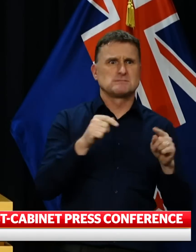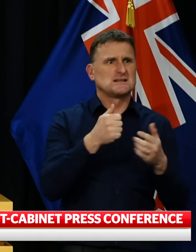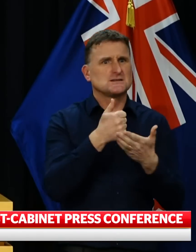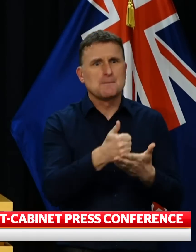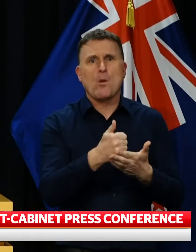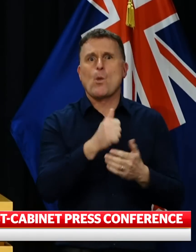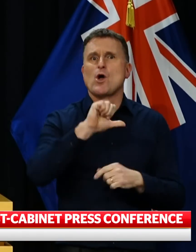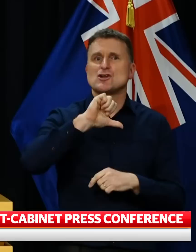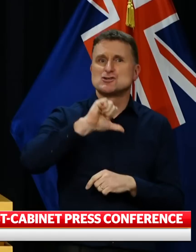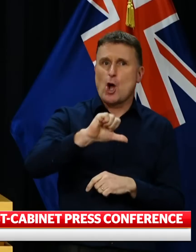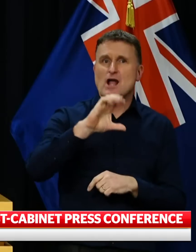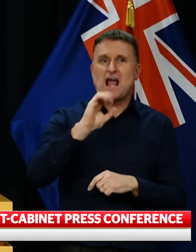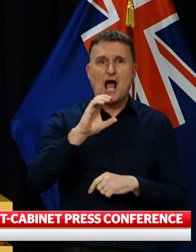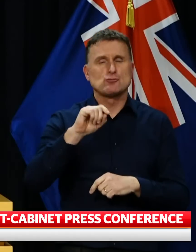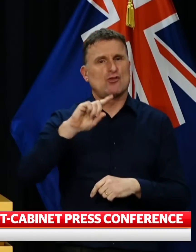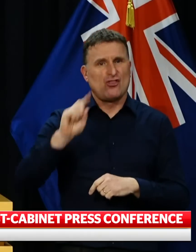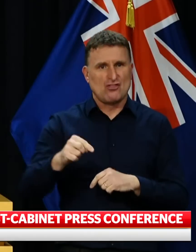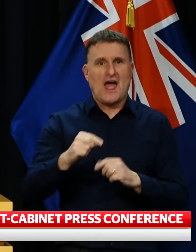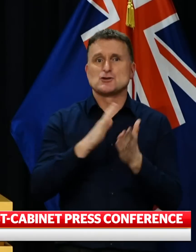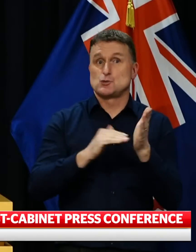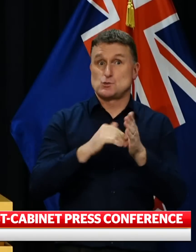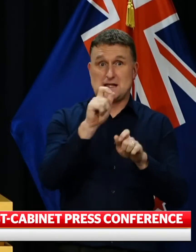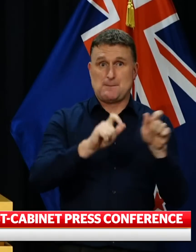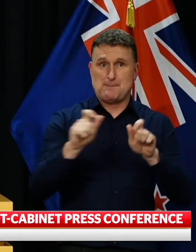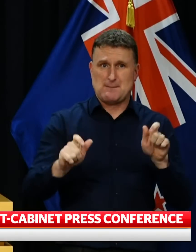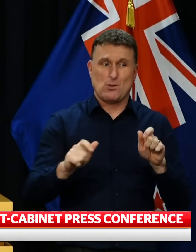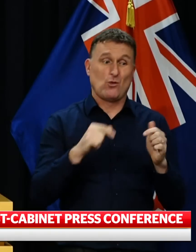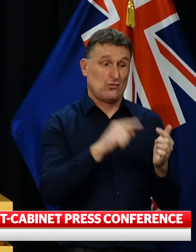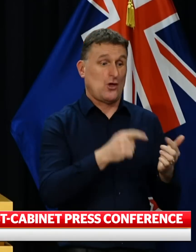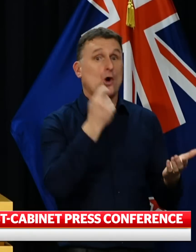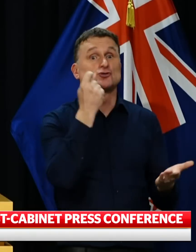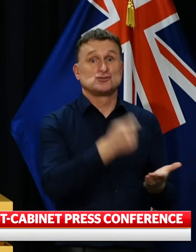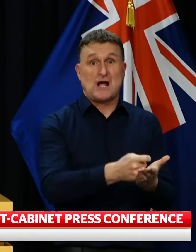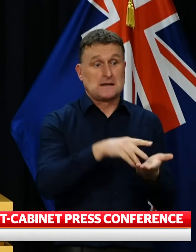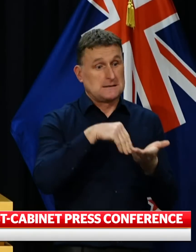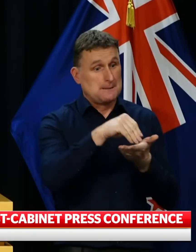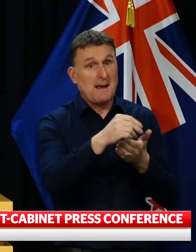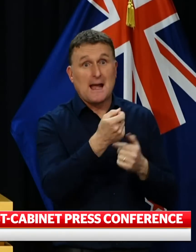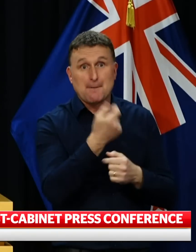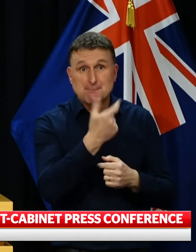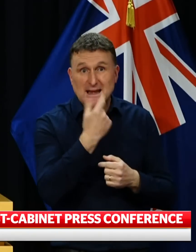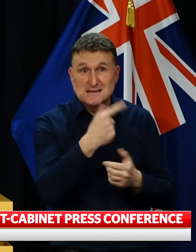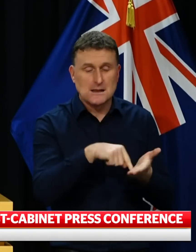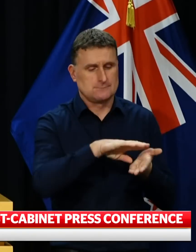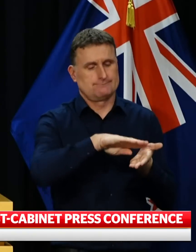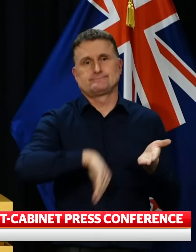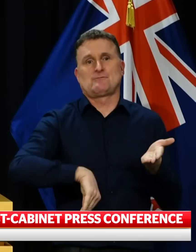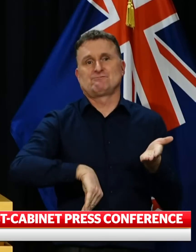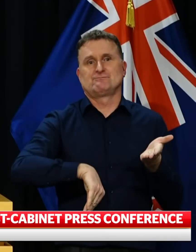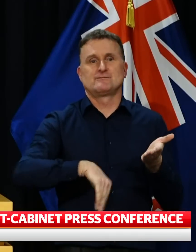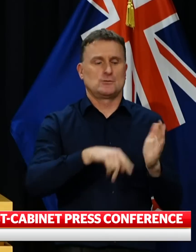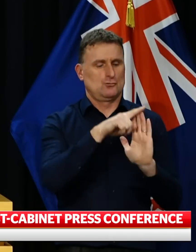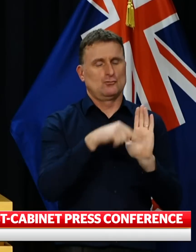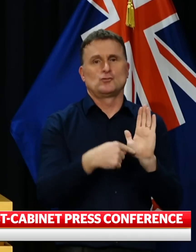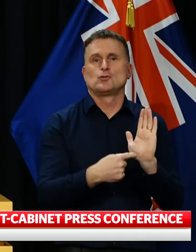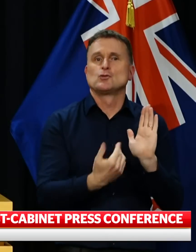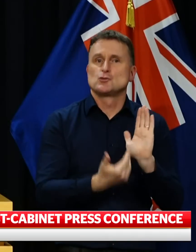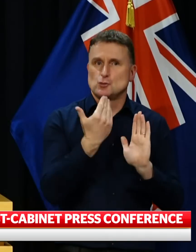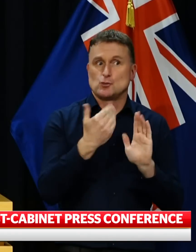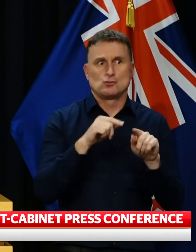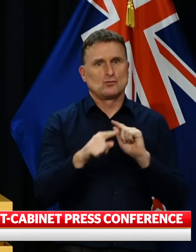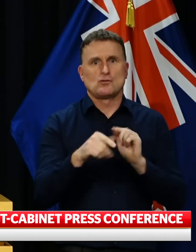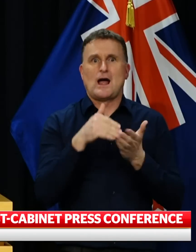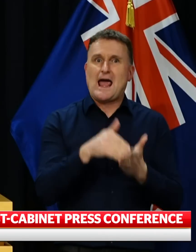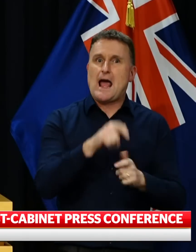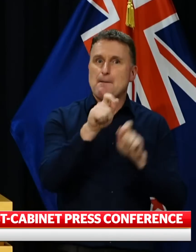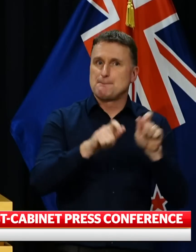New Zealanders. Abolishing prescription charges is one of the practical steps that we've been taking as a government to reduce the pressure on family budgets,